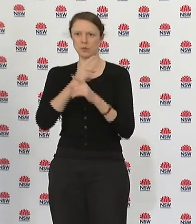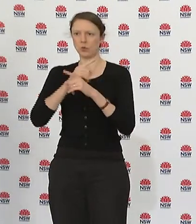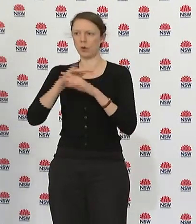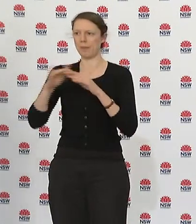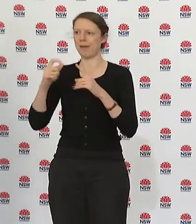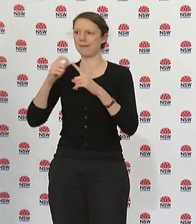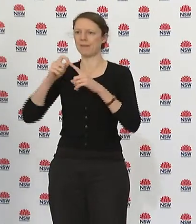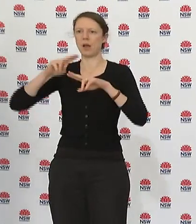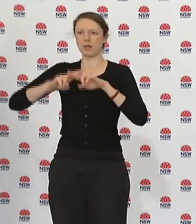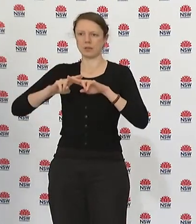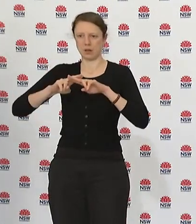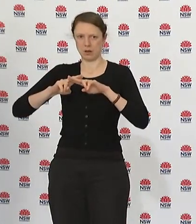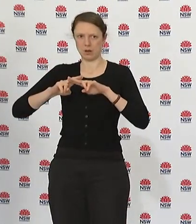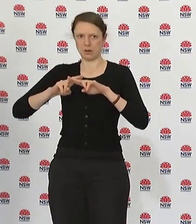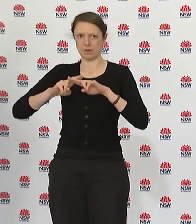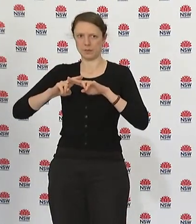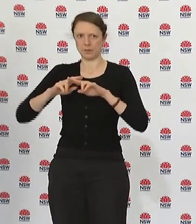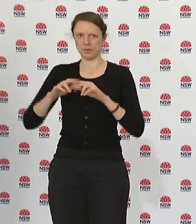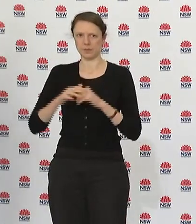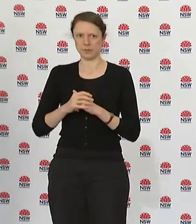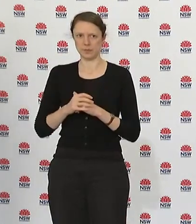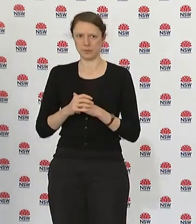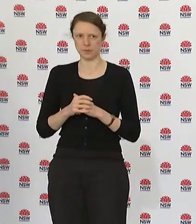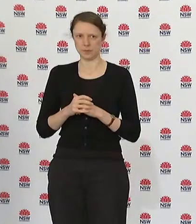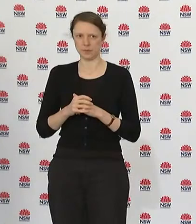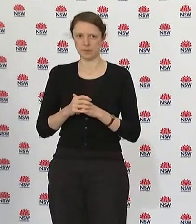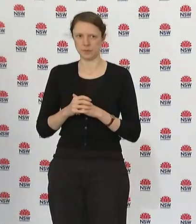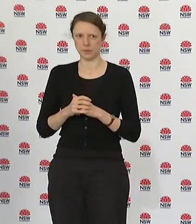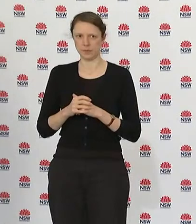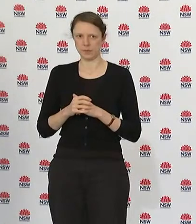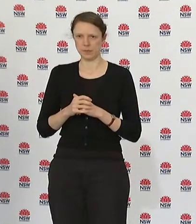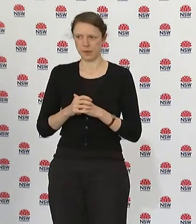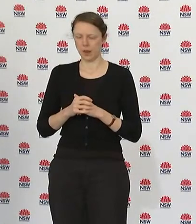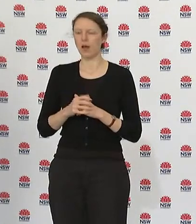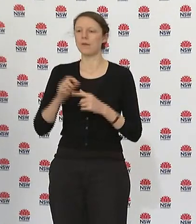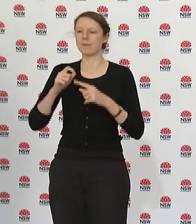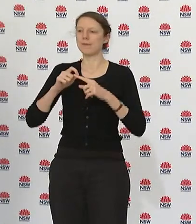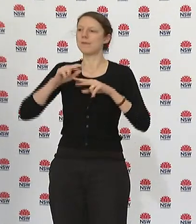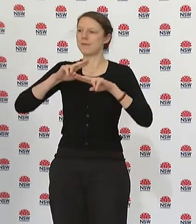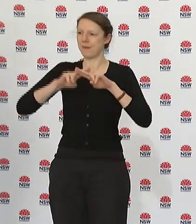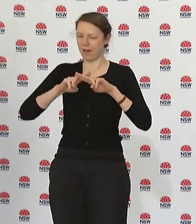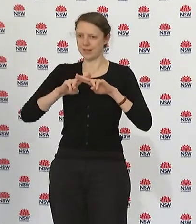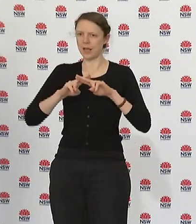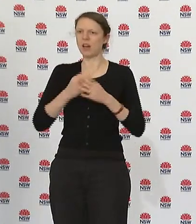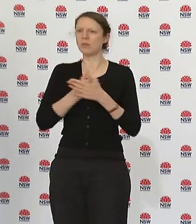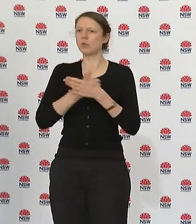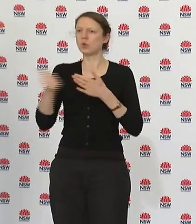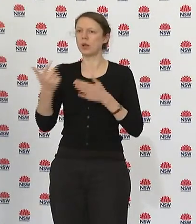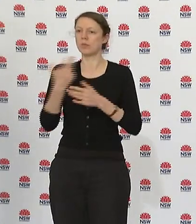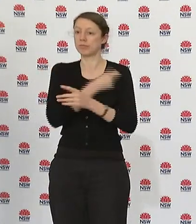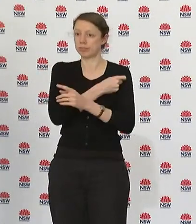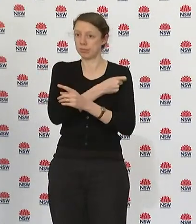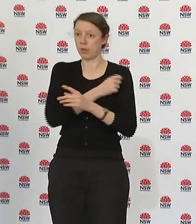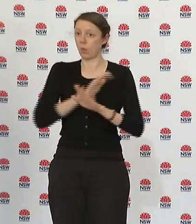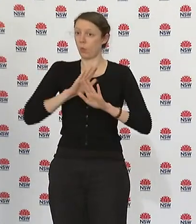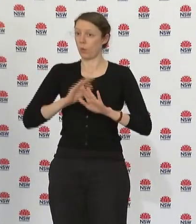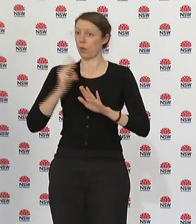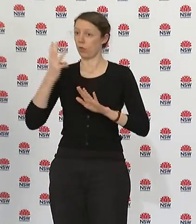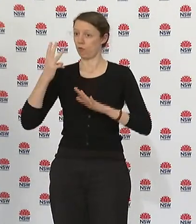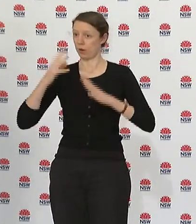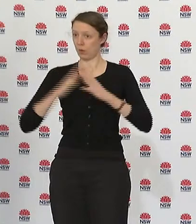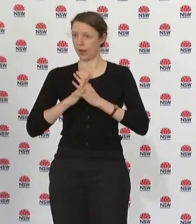the disease burden. On Friday, you spoke about extending the time between the first and second dose from 3 to 6 weeks. I just get some clarity from